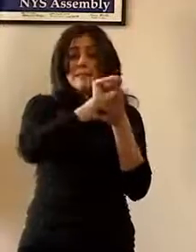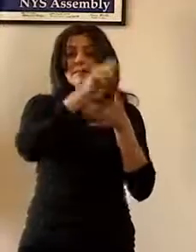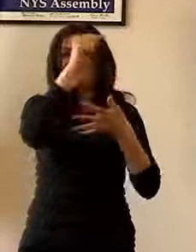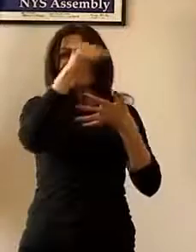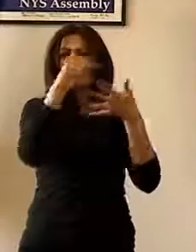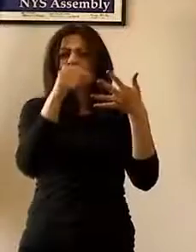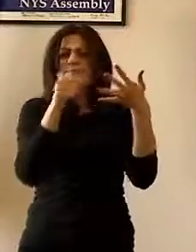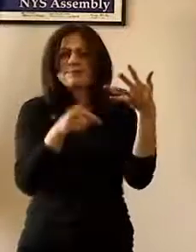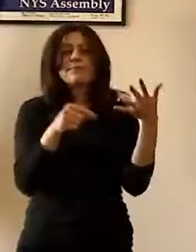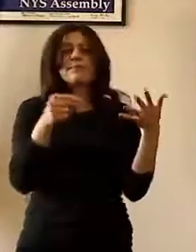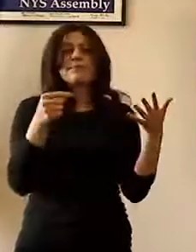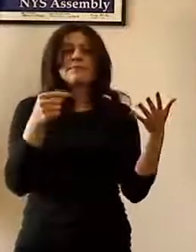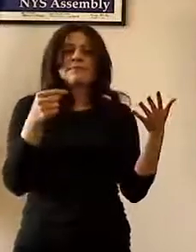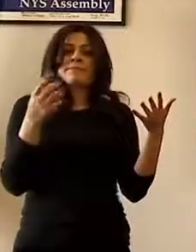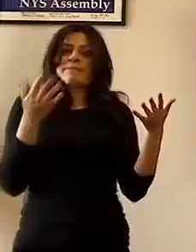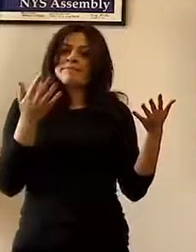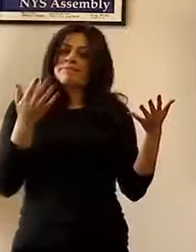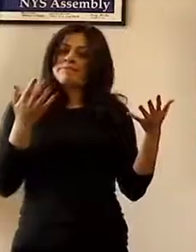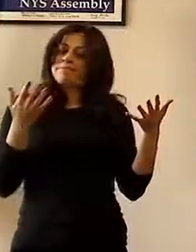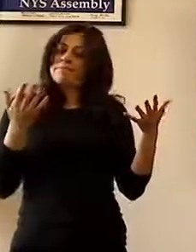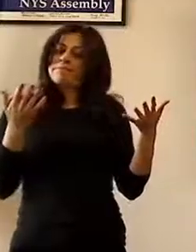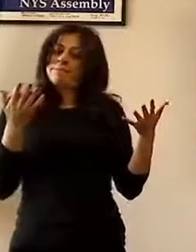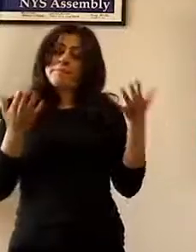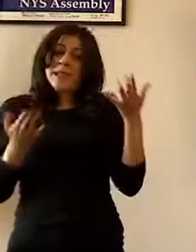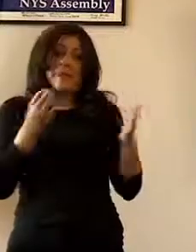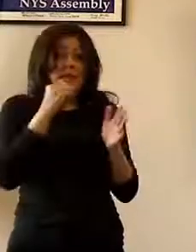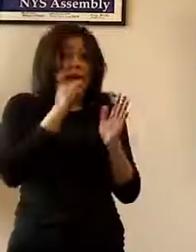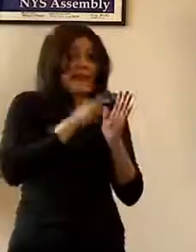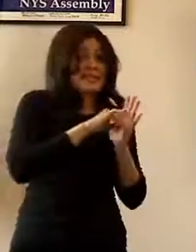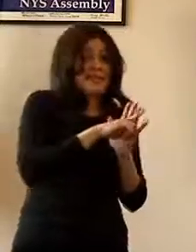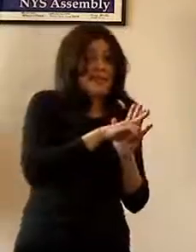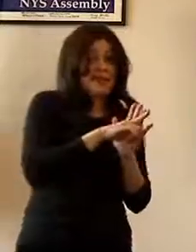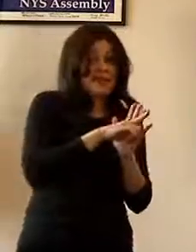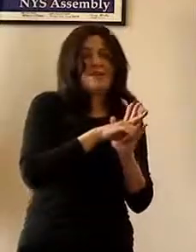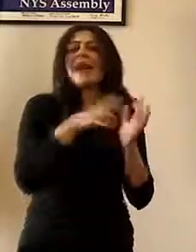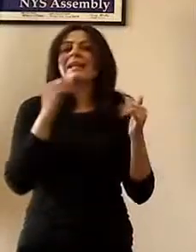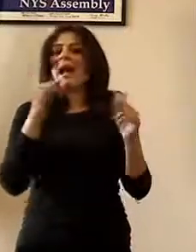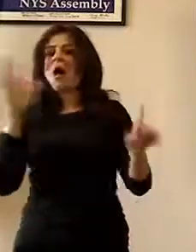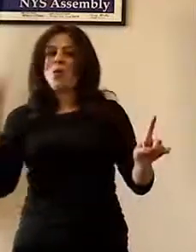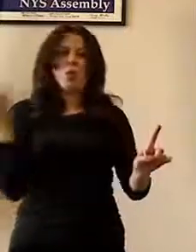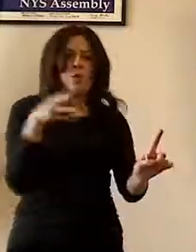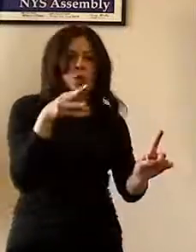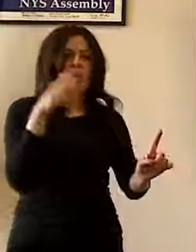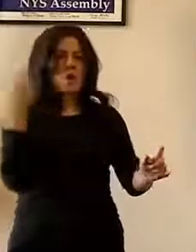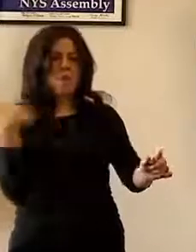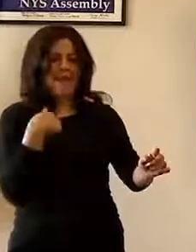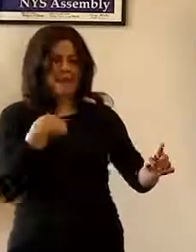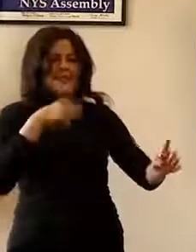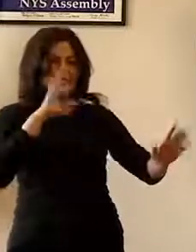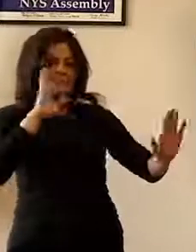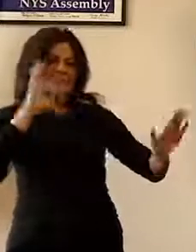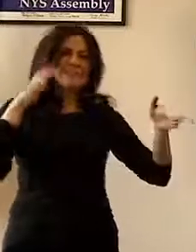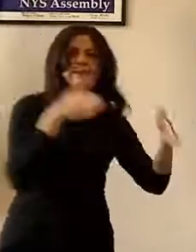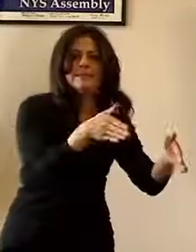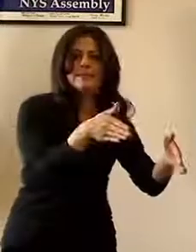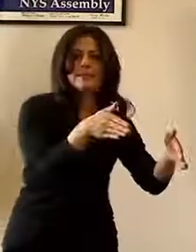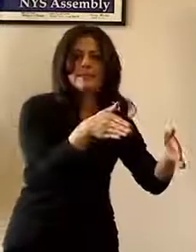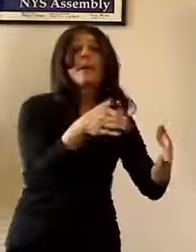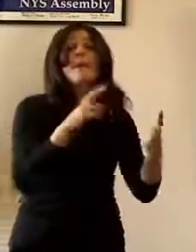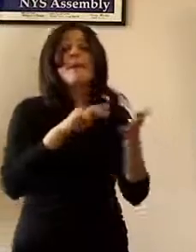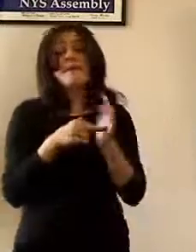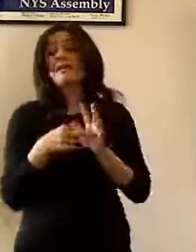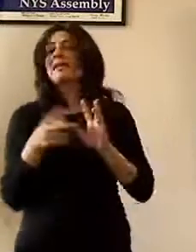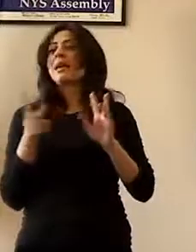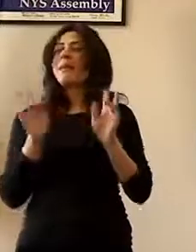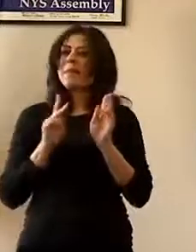complex that probably would not be identified, there's a spotlight being thrown. And so people are less likely,